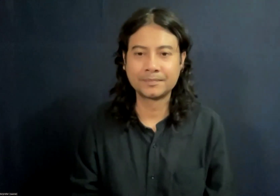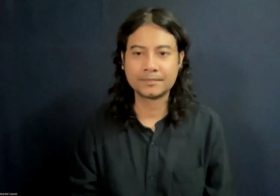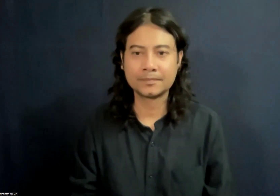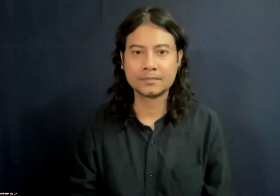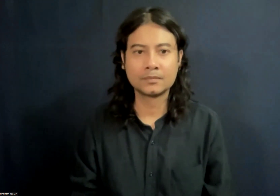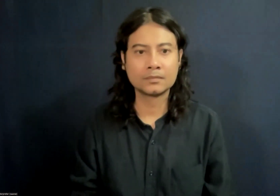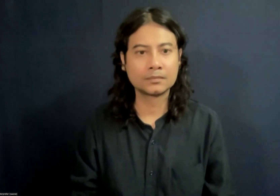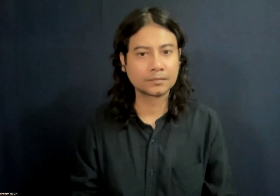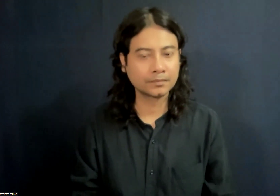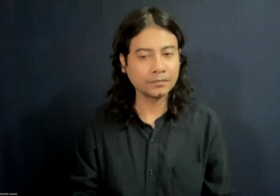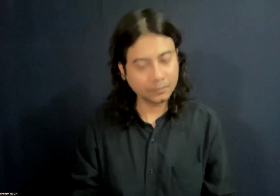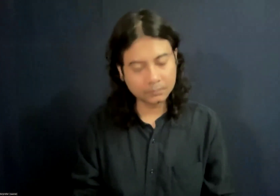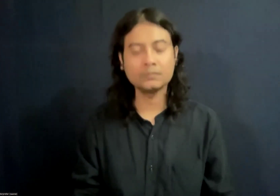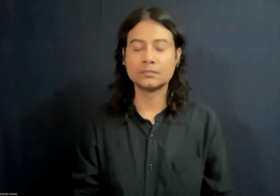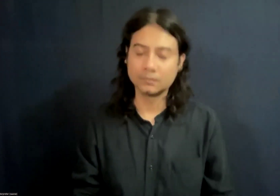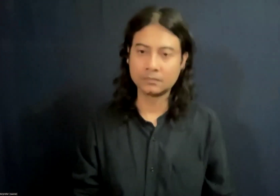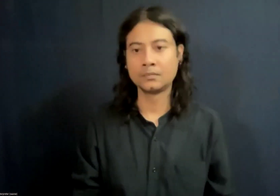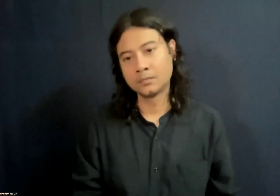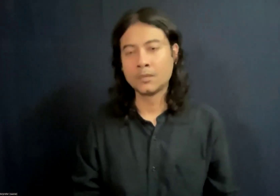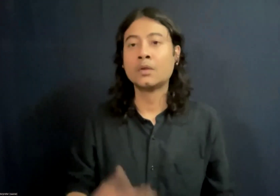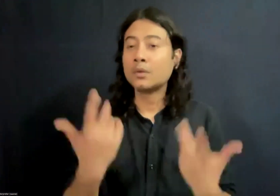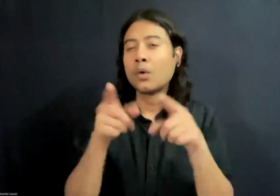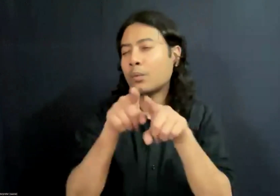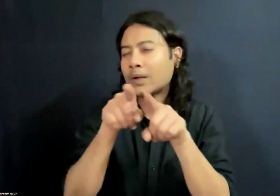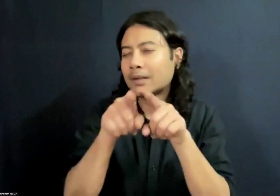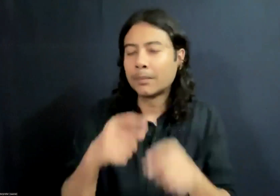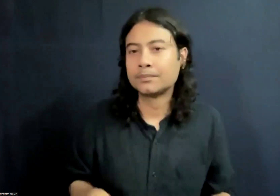right? So it's one such example is a politician.